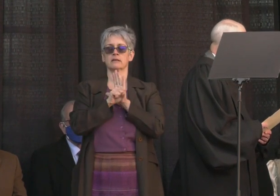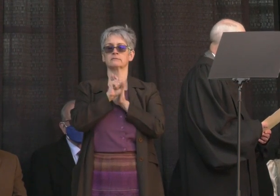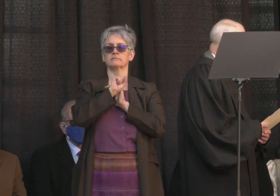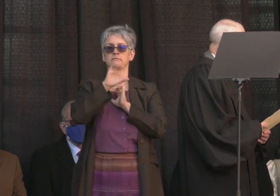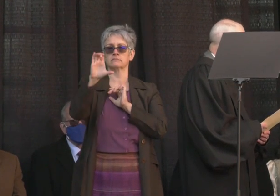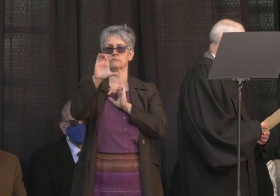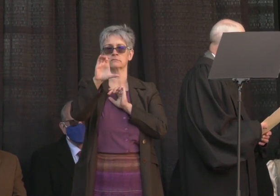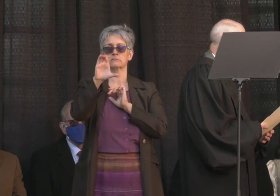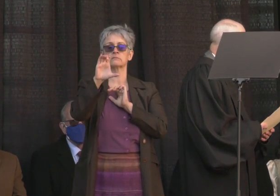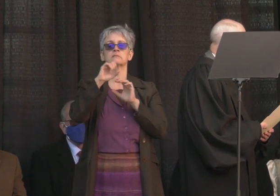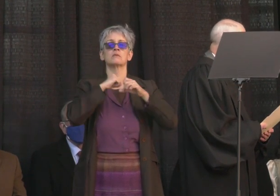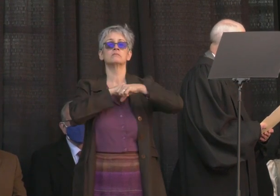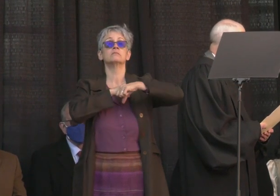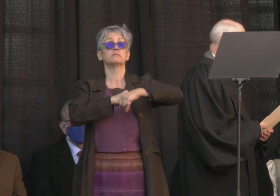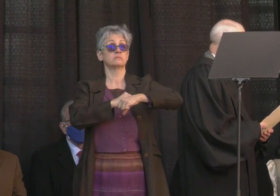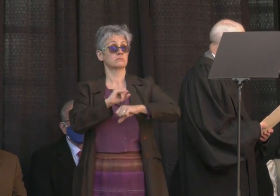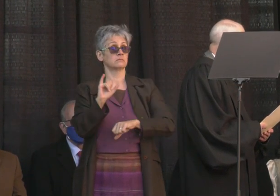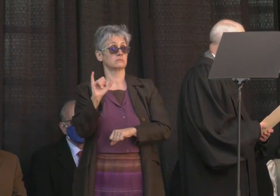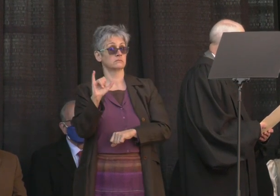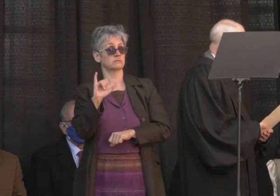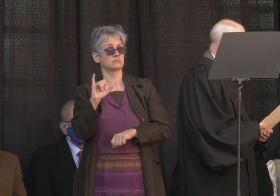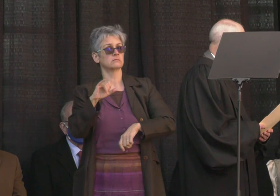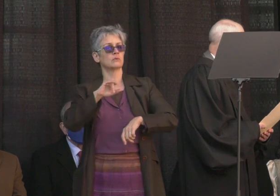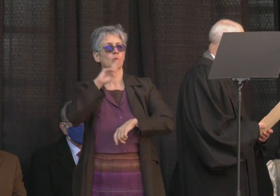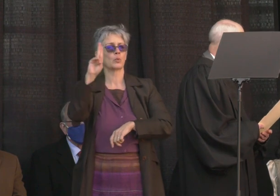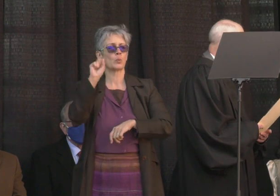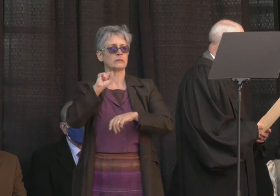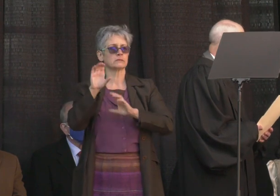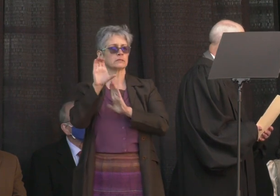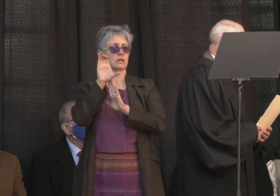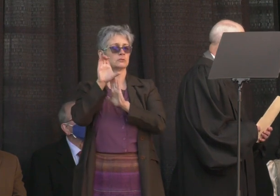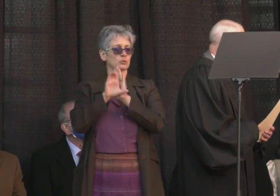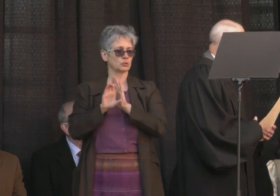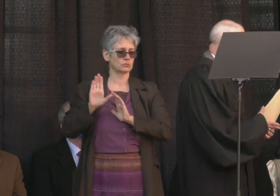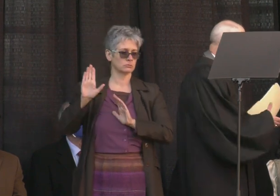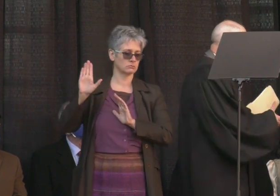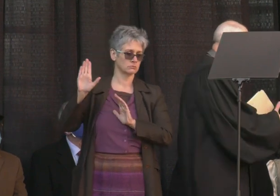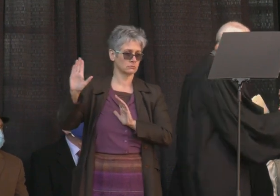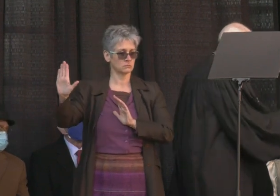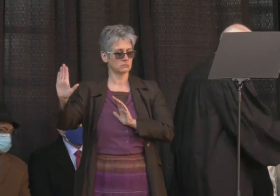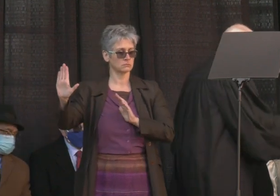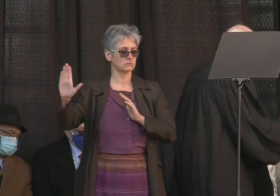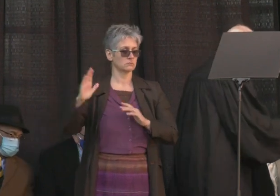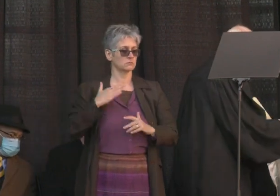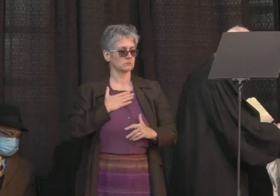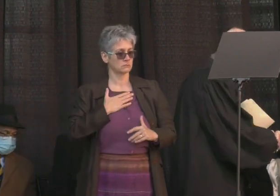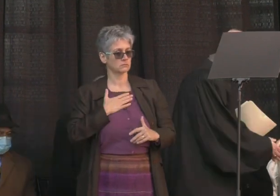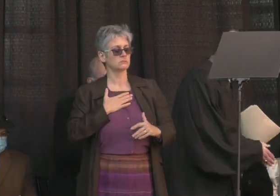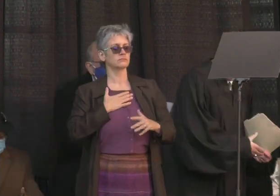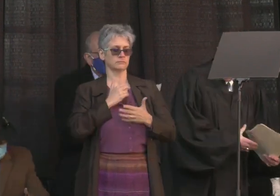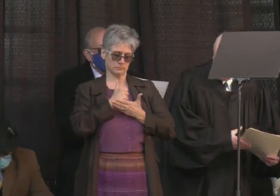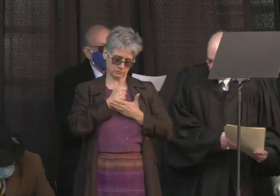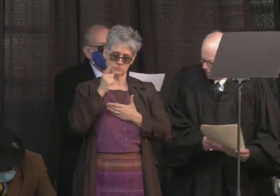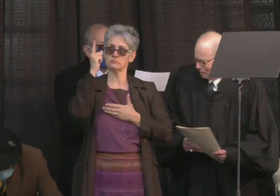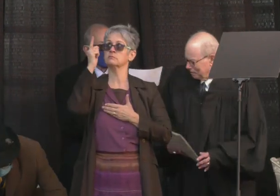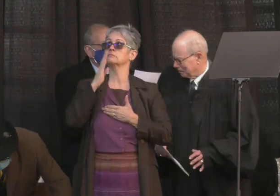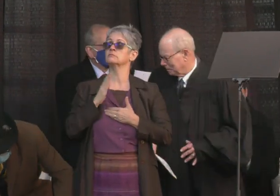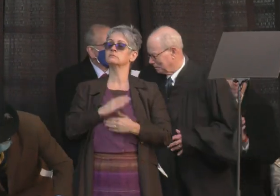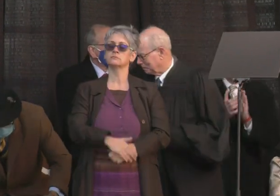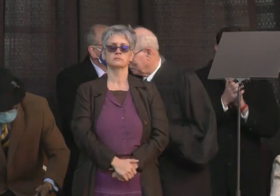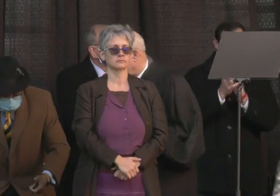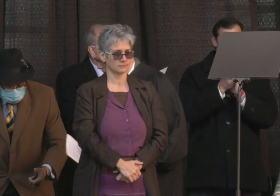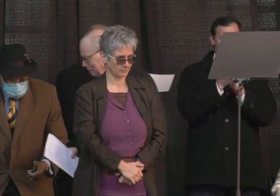state. And of the United States. And of the United States. So help me God. So help me God. Congratulations. Thank you, sir.